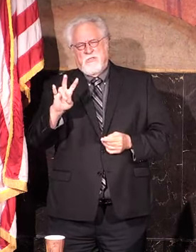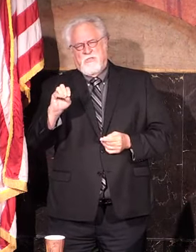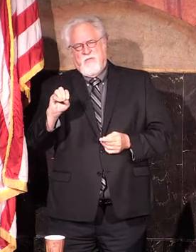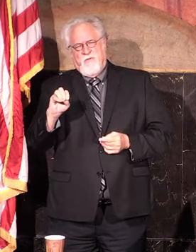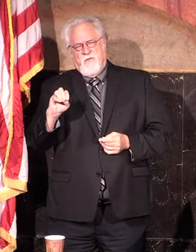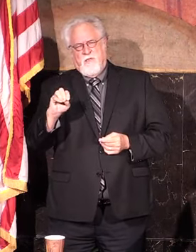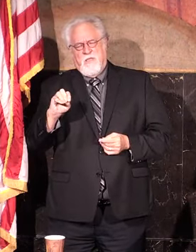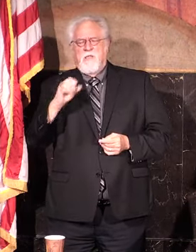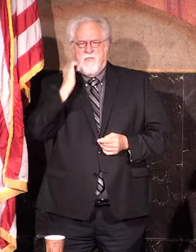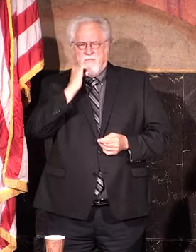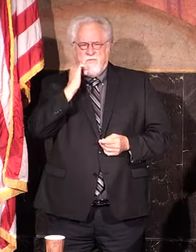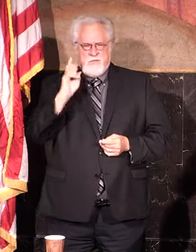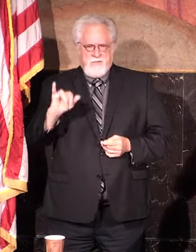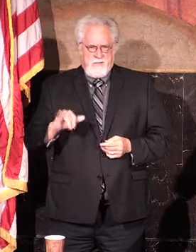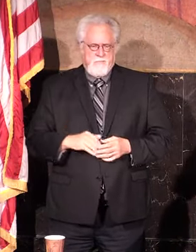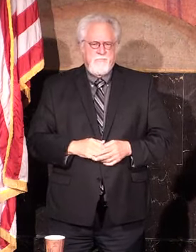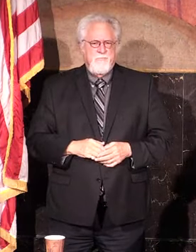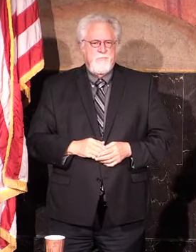178 tests per day.